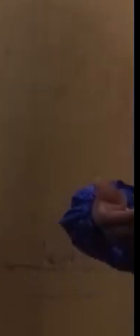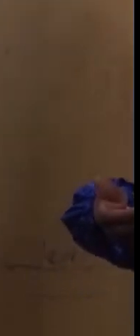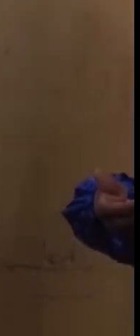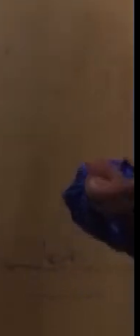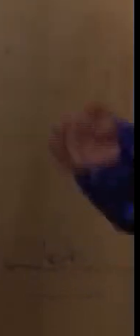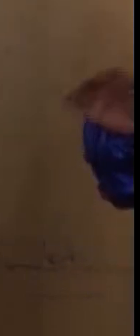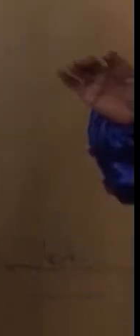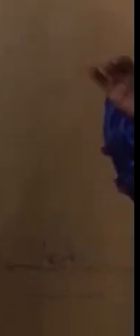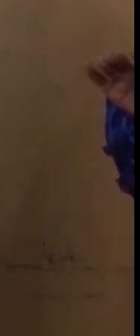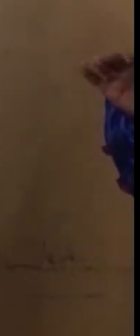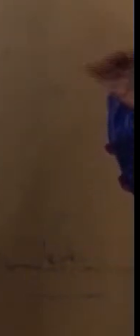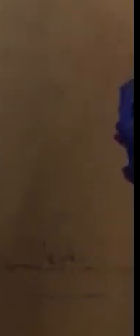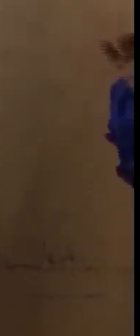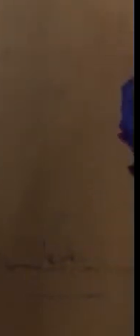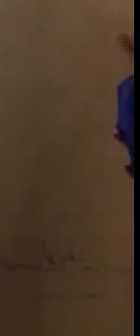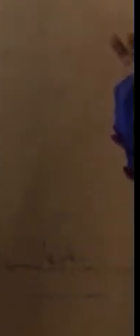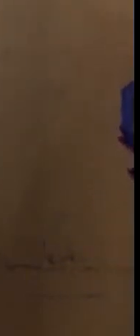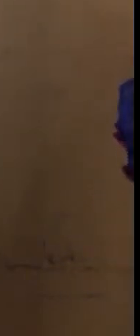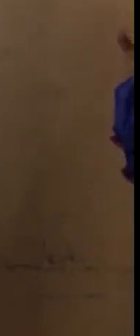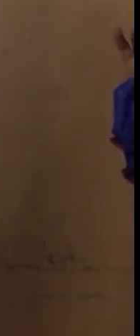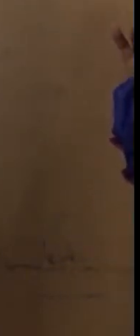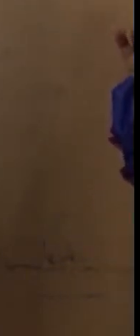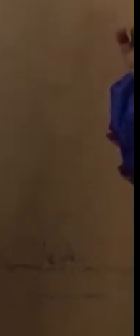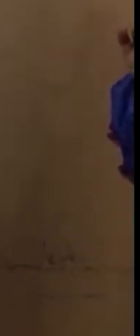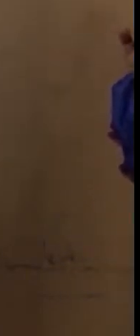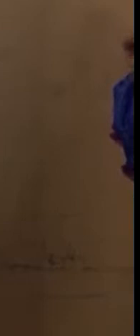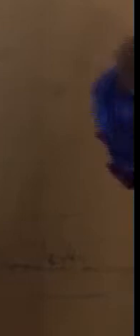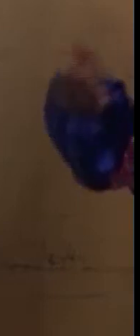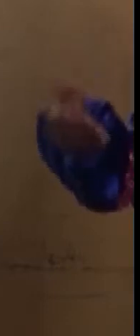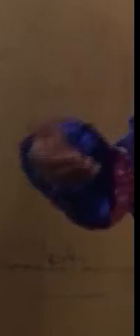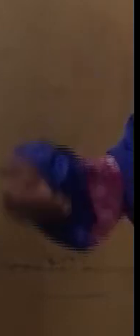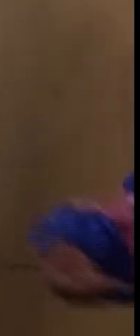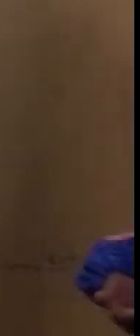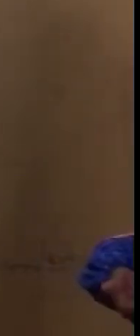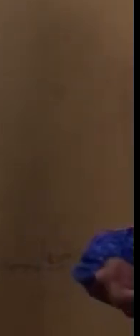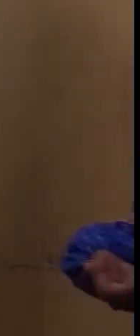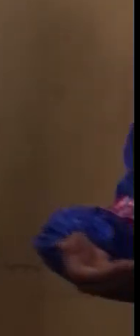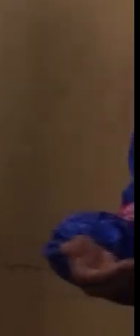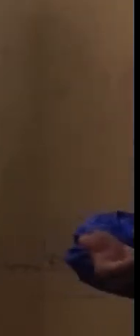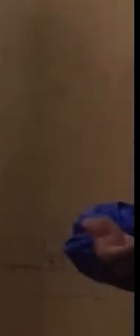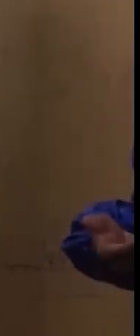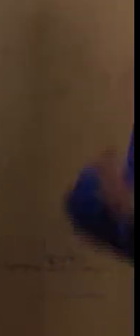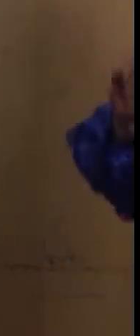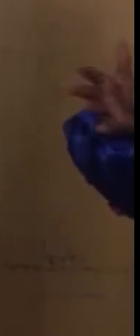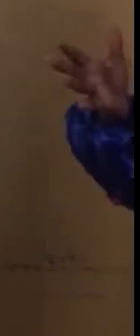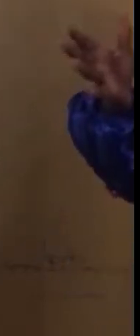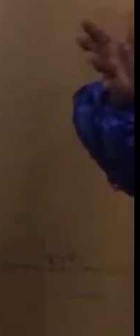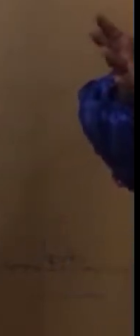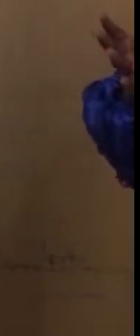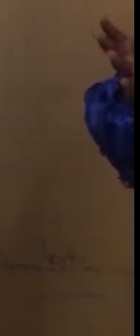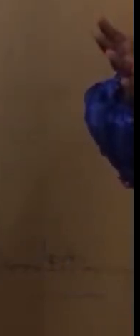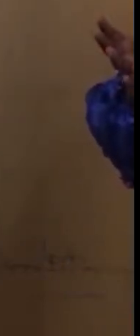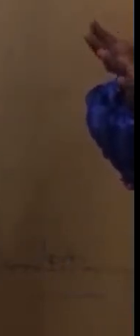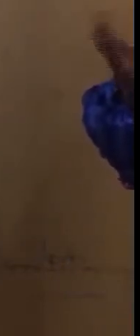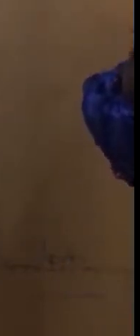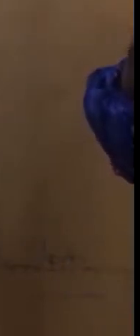your machineries, it will not affect or it will not interfere with machineries because they are what? They are laid under. They are not visible. You will not see them